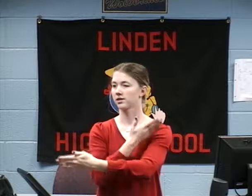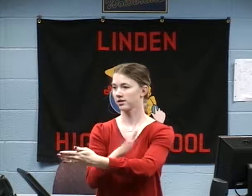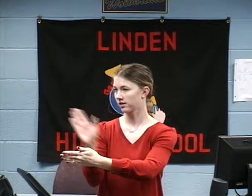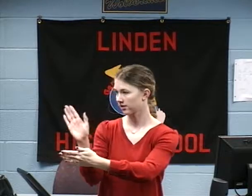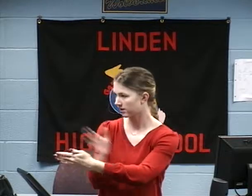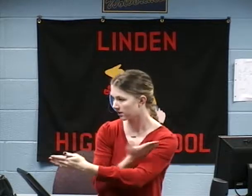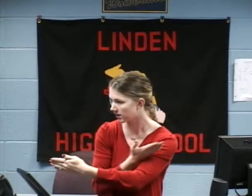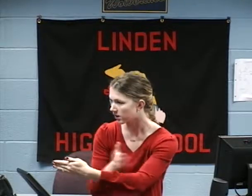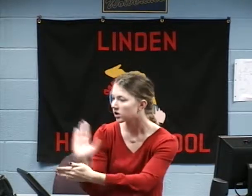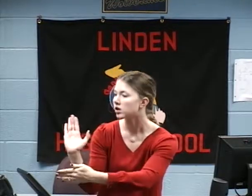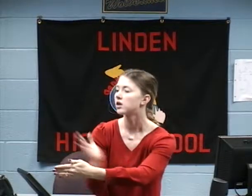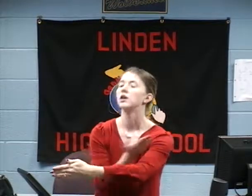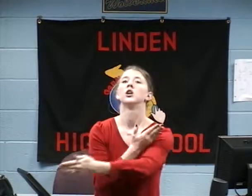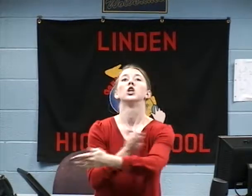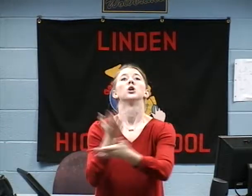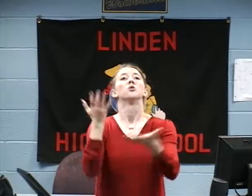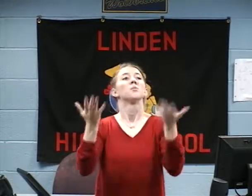Shocker. Soccer.